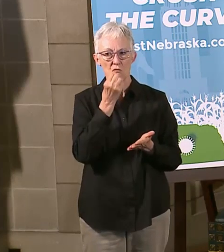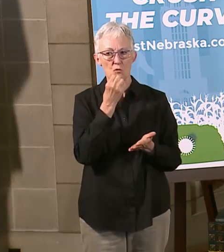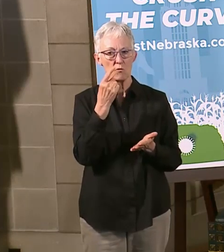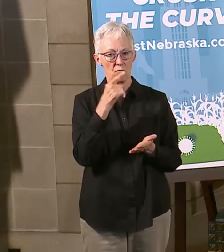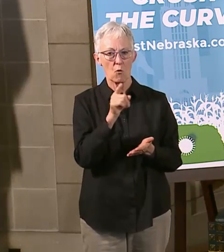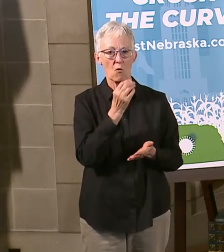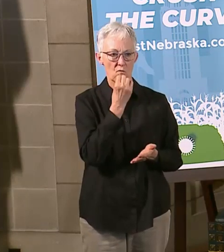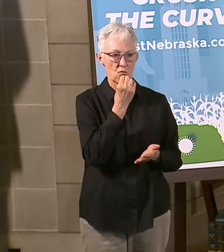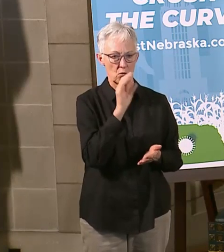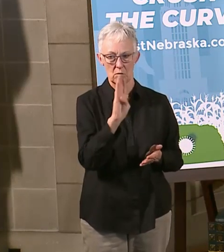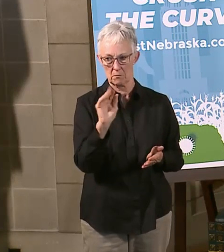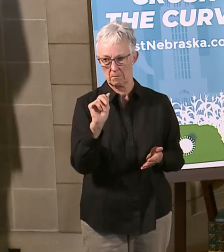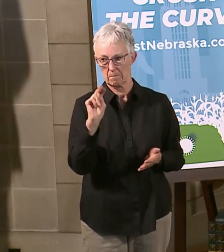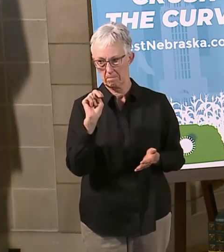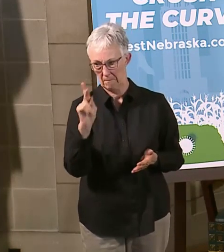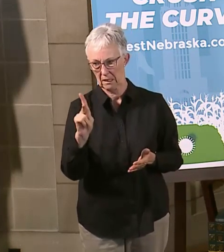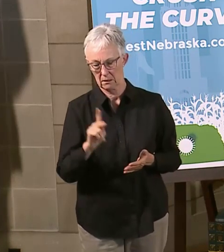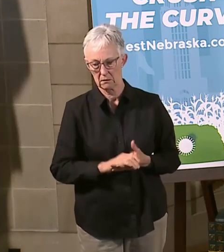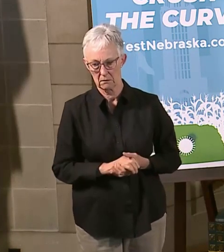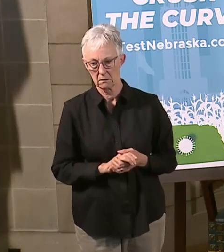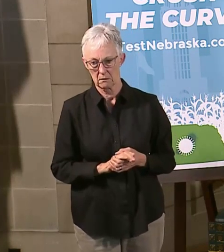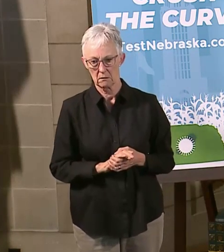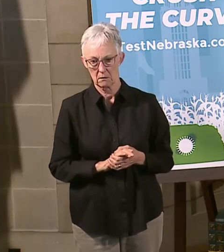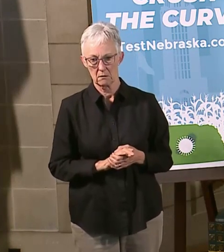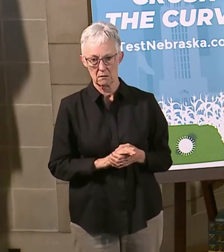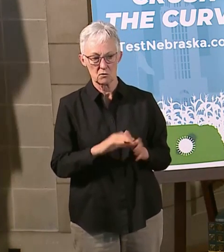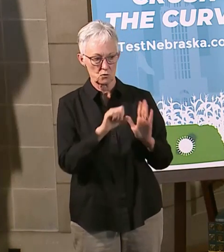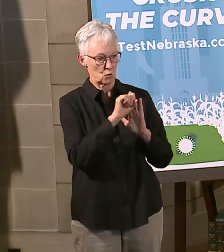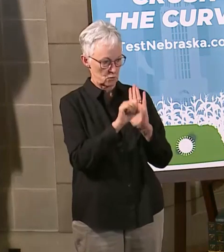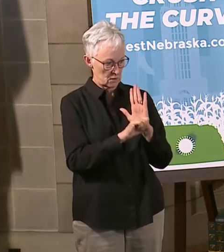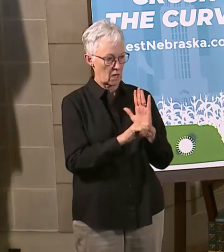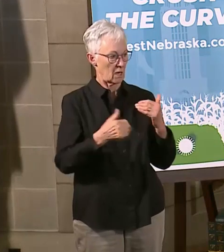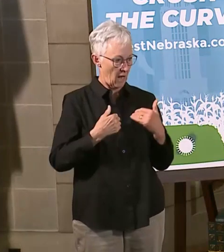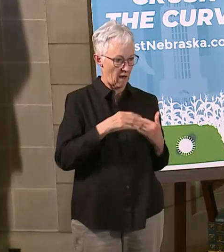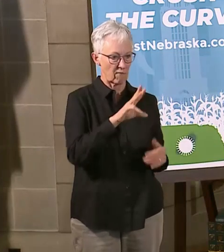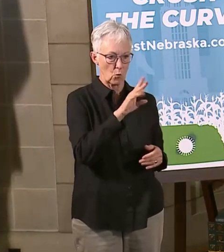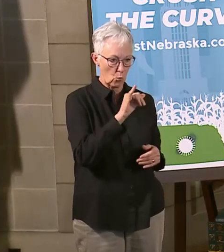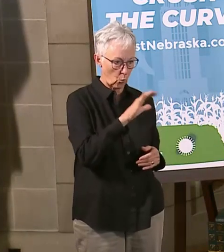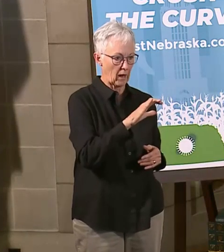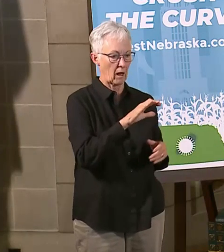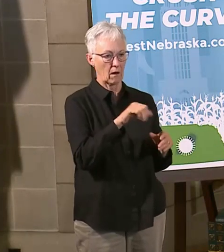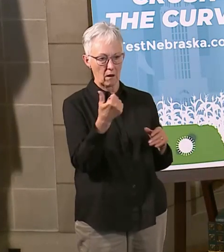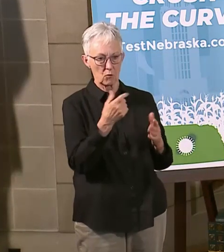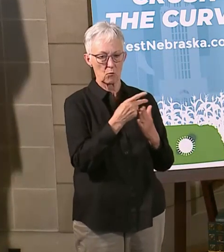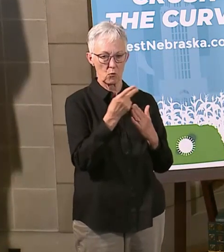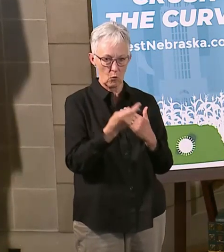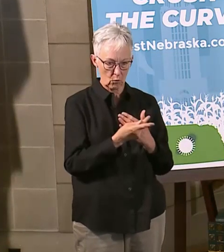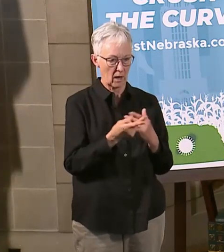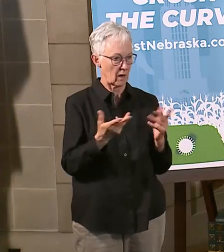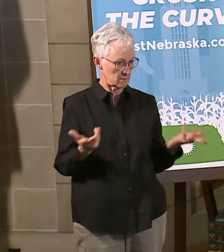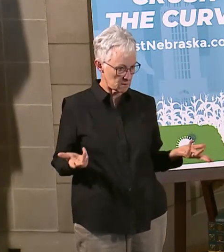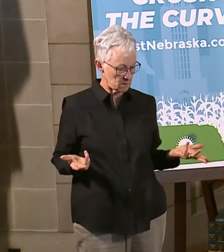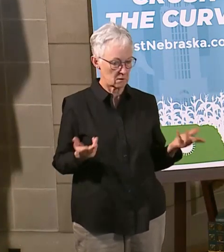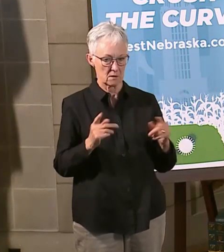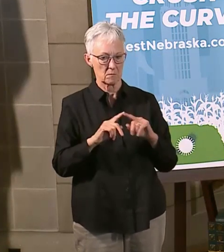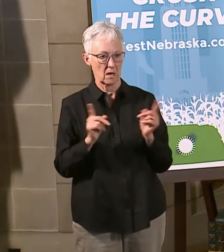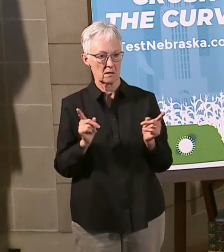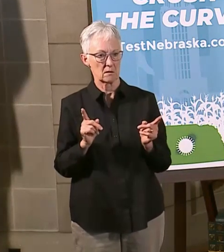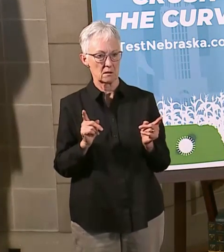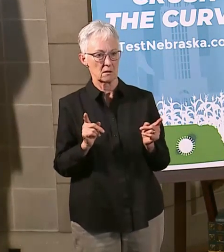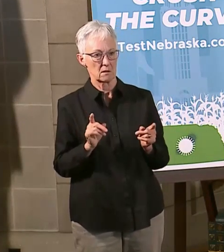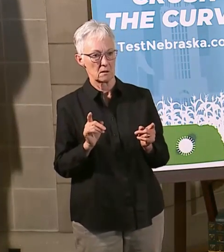that would be one of the ways to get assistance if you need it outside of what the state is doing through things like WIC and so forth. So with that, Taylor, do you have questions that were texted